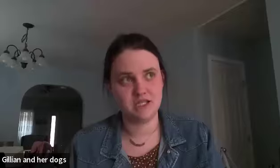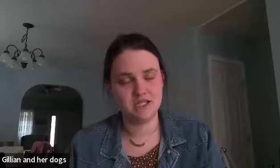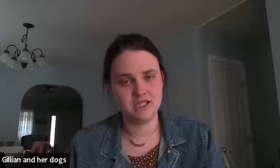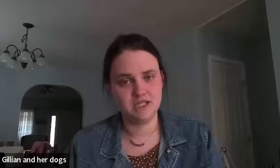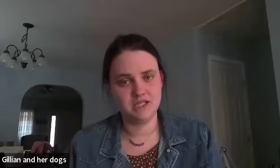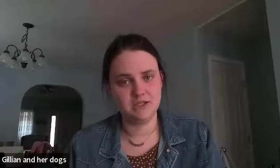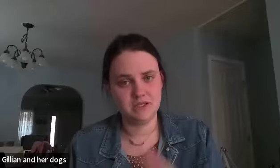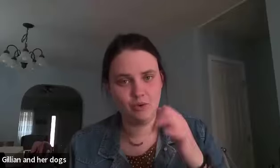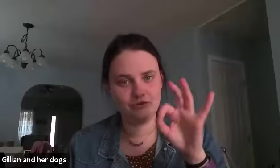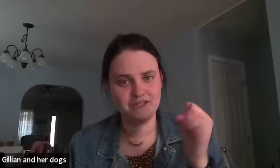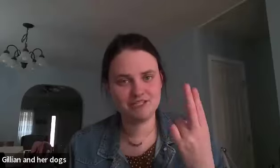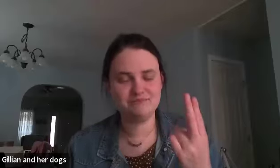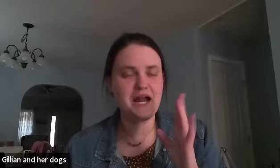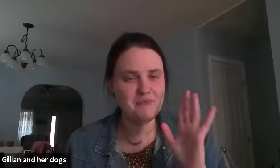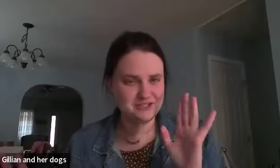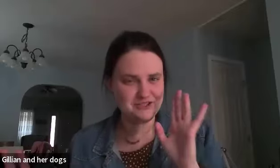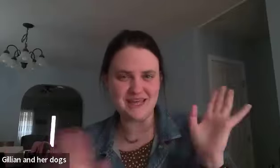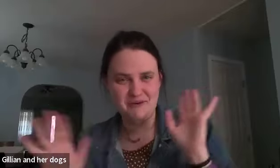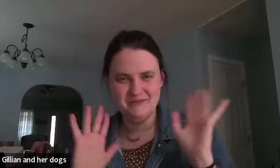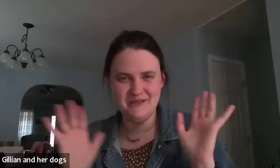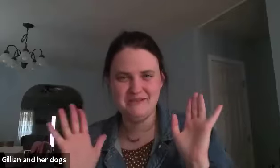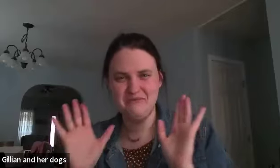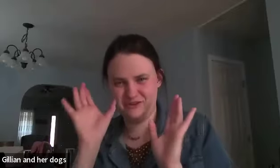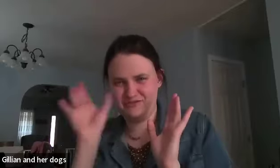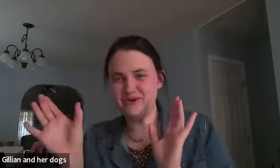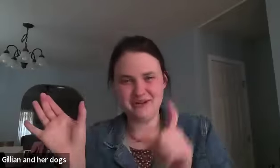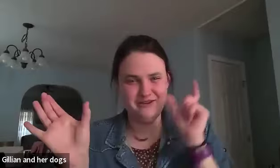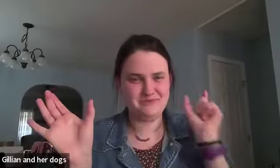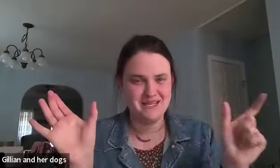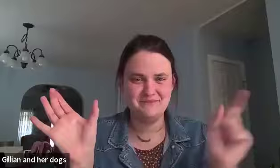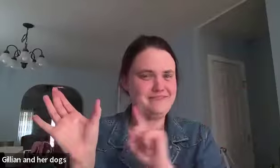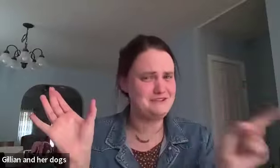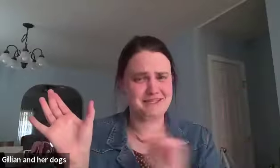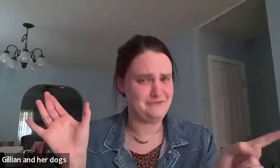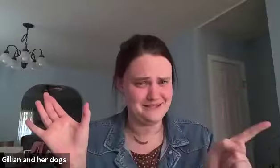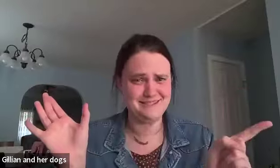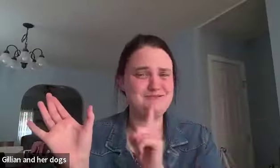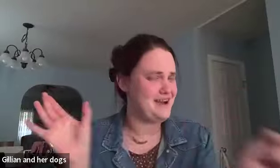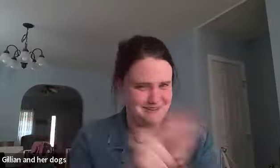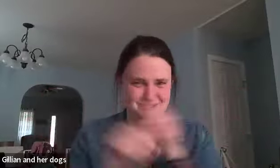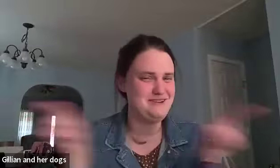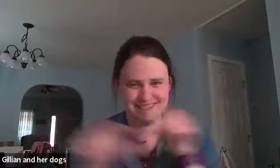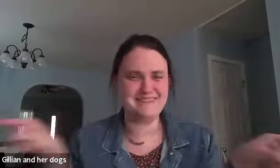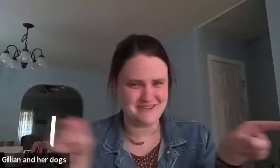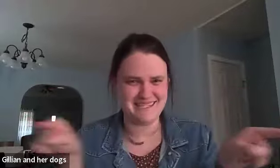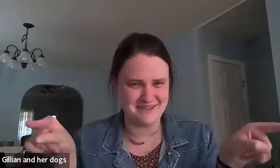like, you mean goldfish? But I'm also just that way. I'm like, when there's food and there's pets, I'm like, there's a difference. Do not sign them at the same